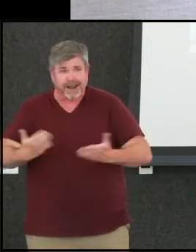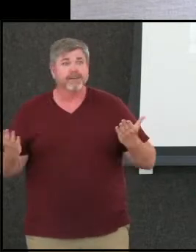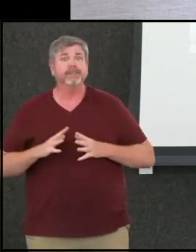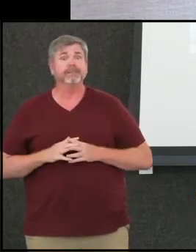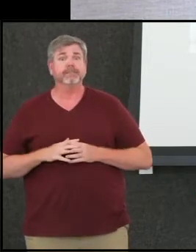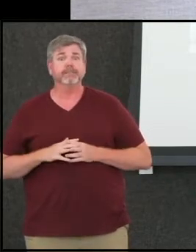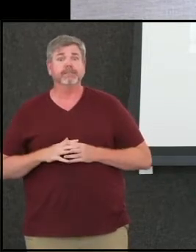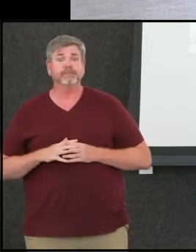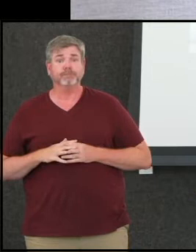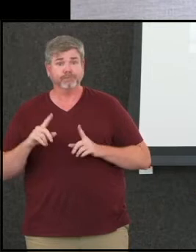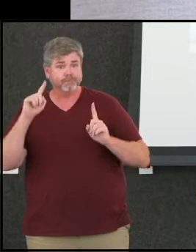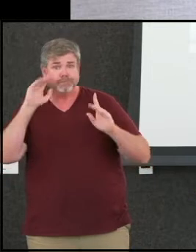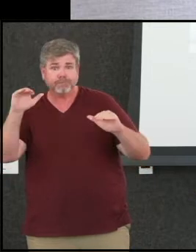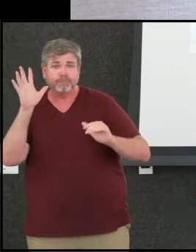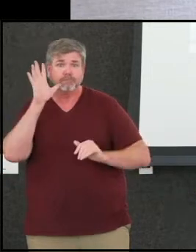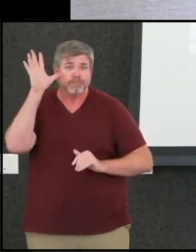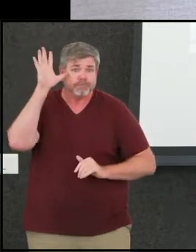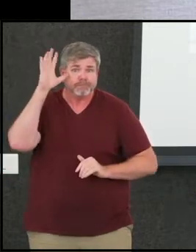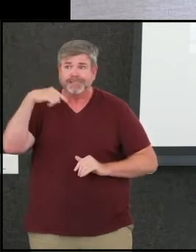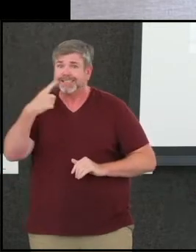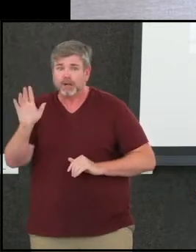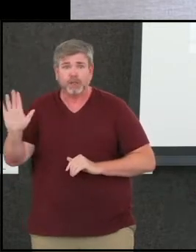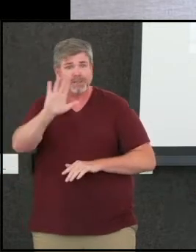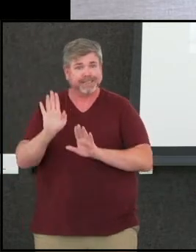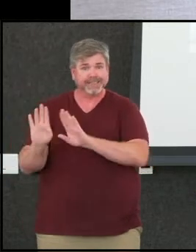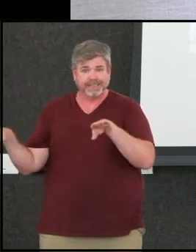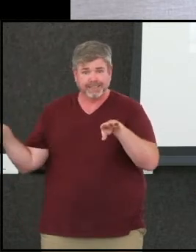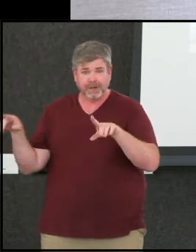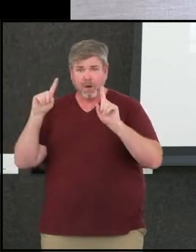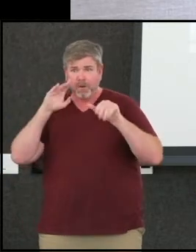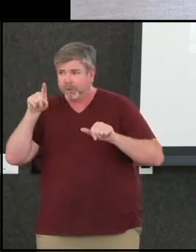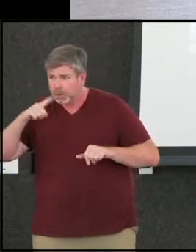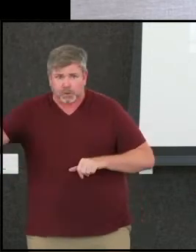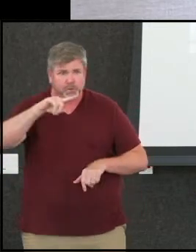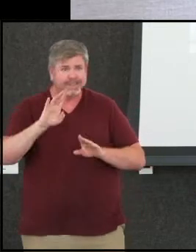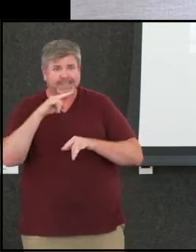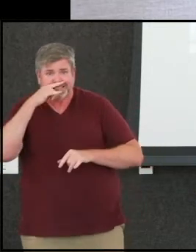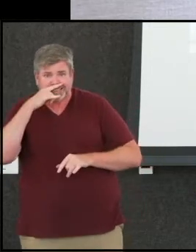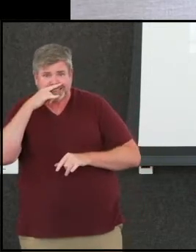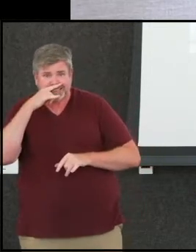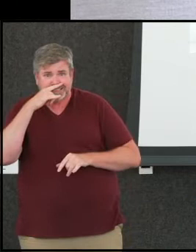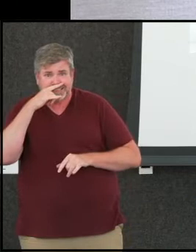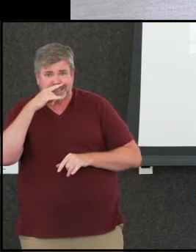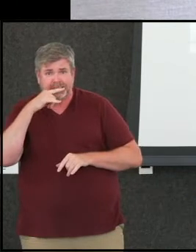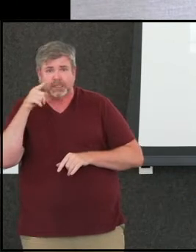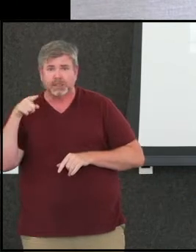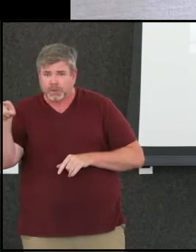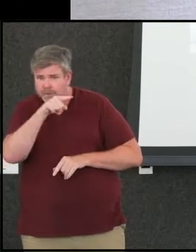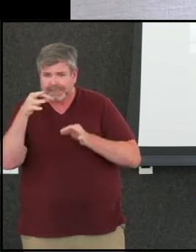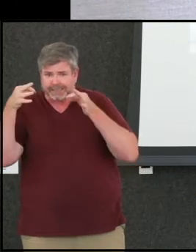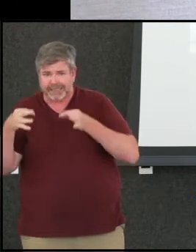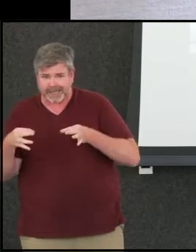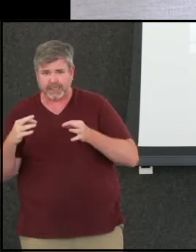the kids that are hearing this and teenagers at the high school go, no pain